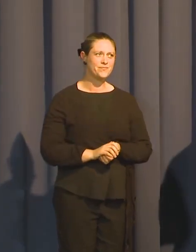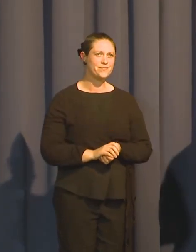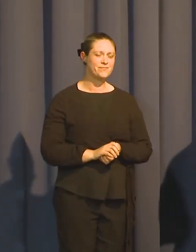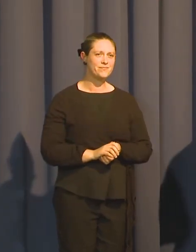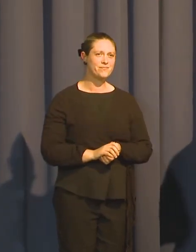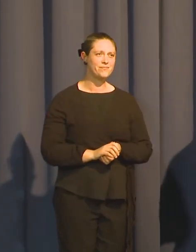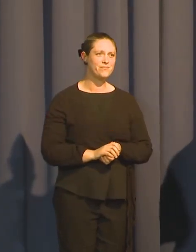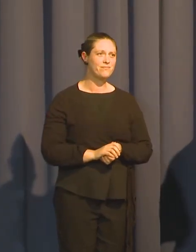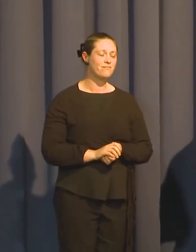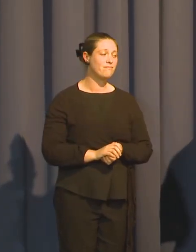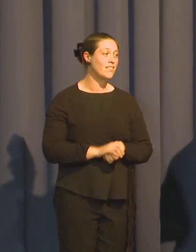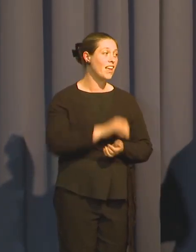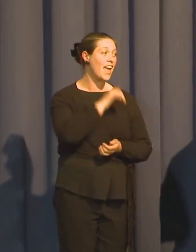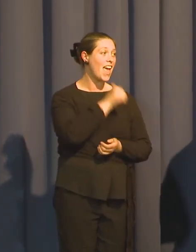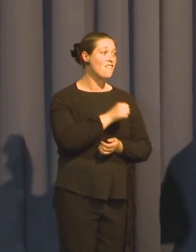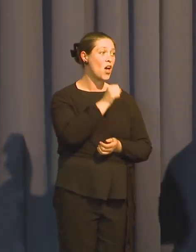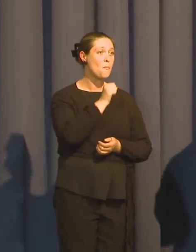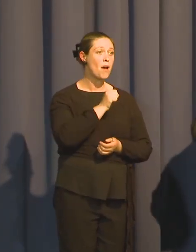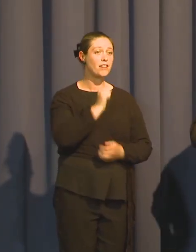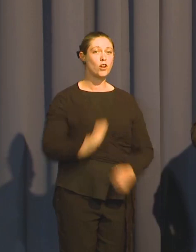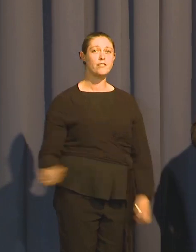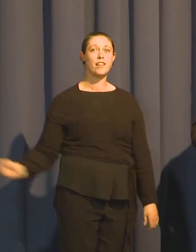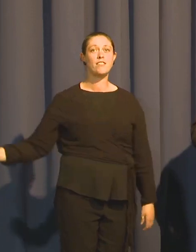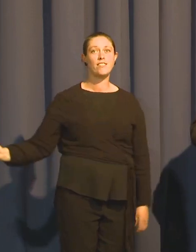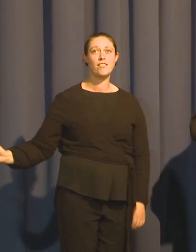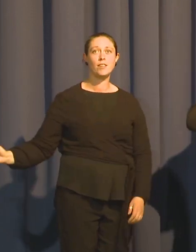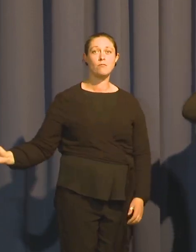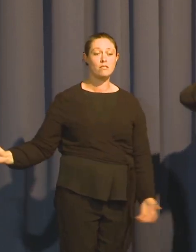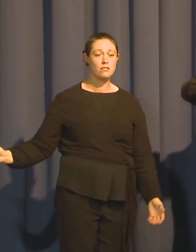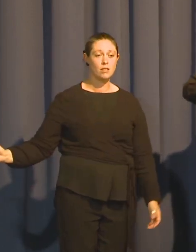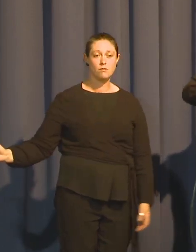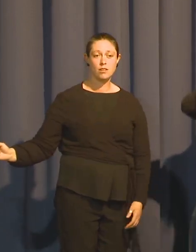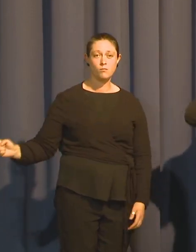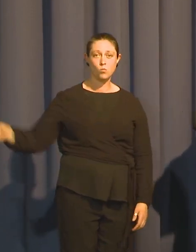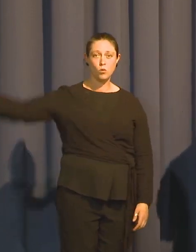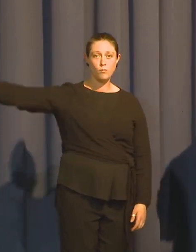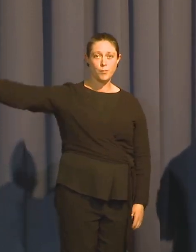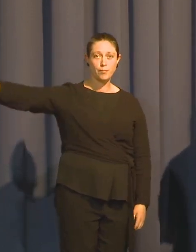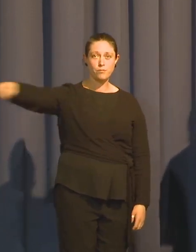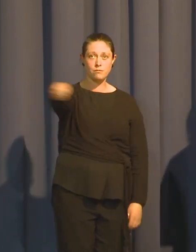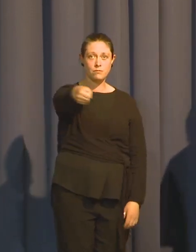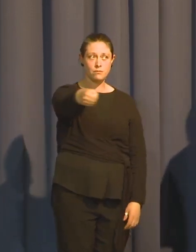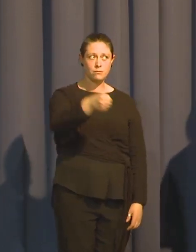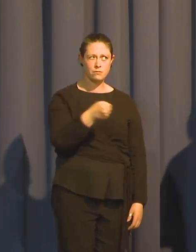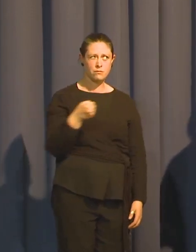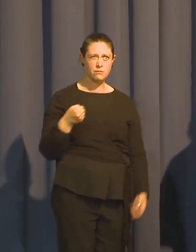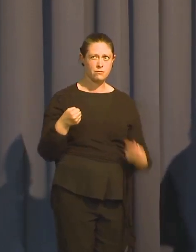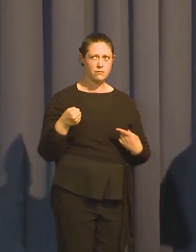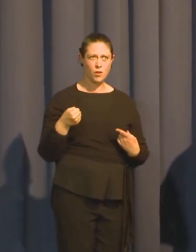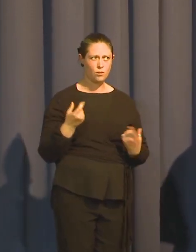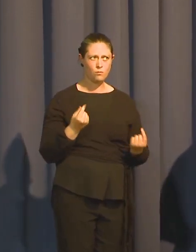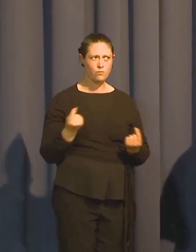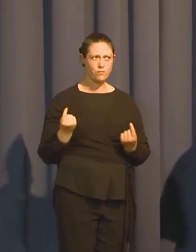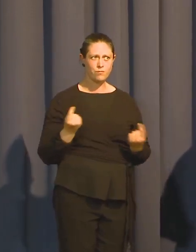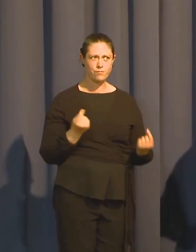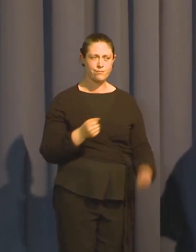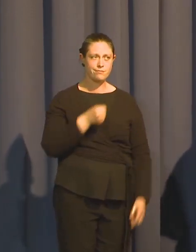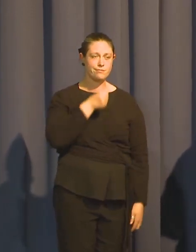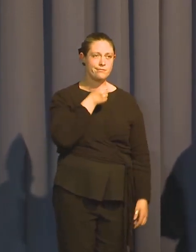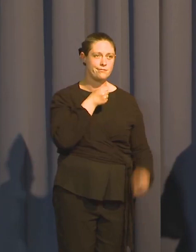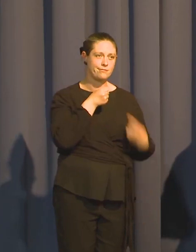good whatsoever holding a microphone way down here or away. You need to hold it close to your